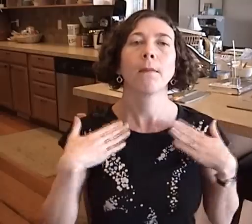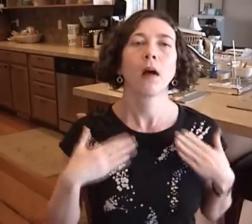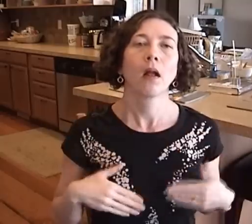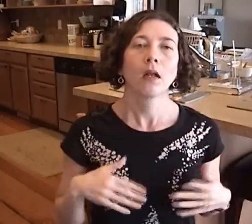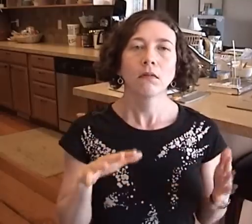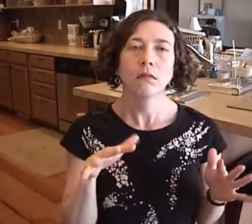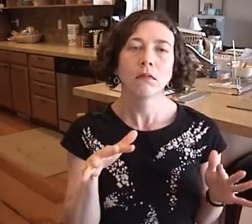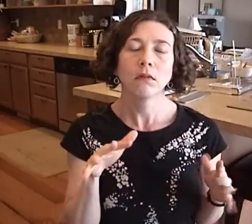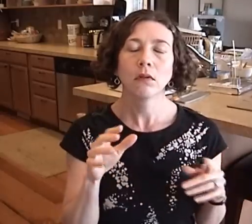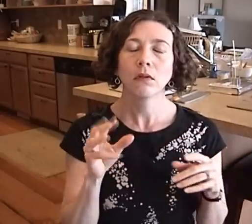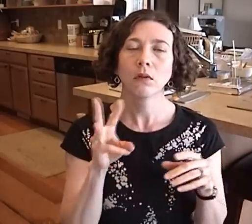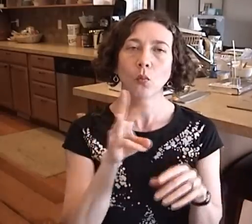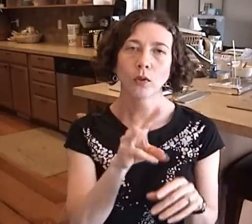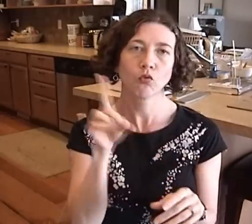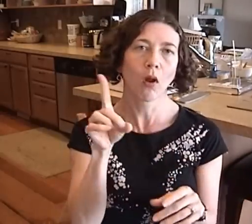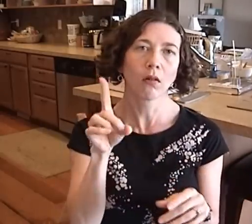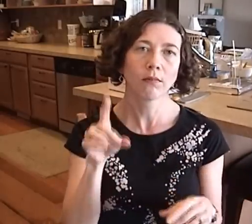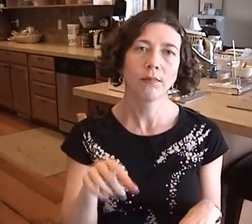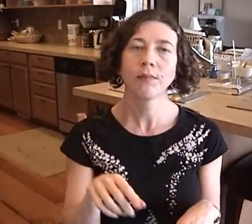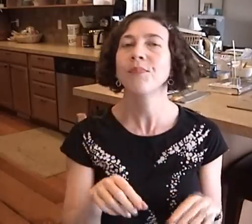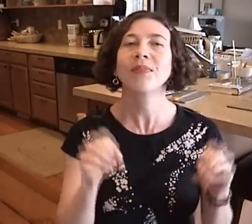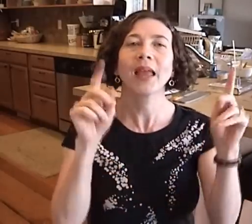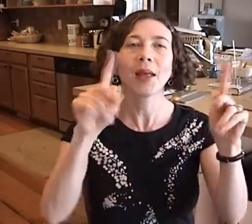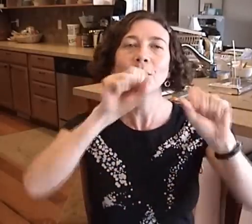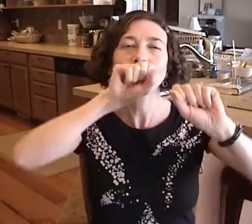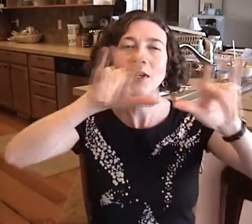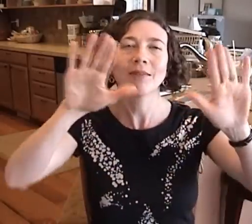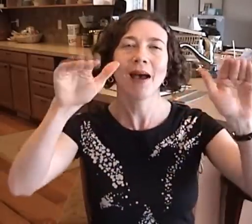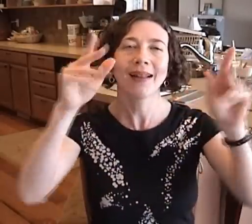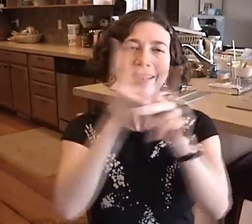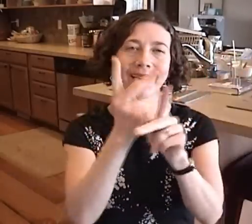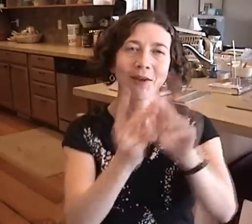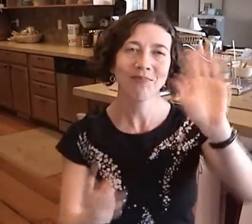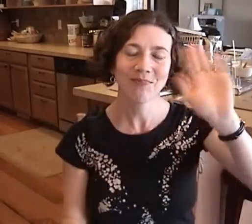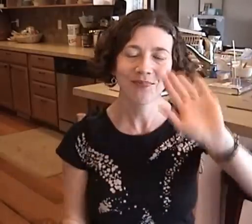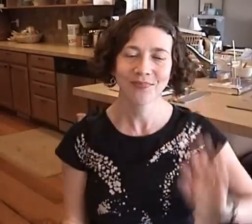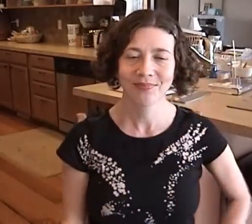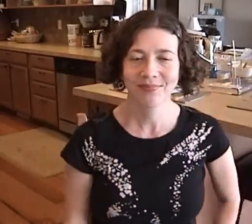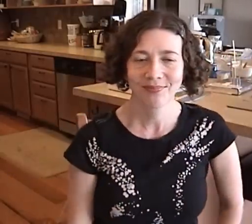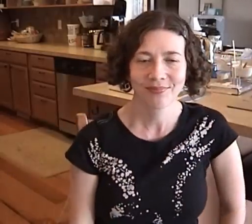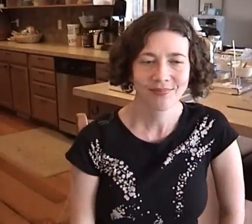Trust them. They are the council. They're the council because...